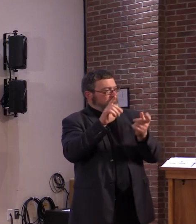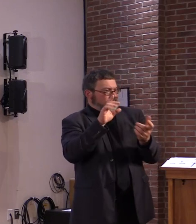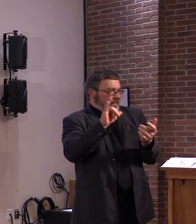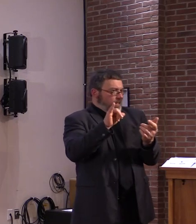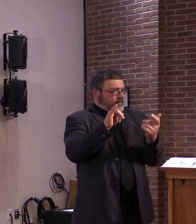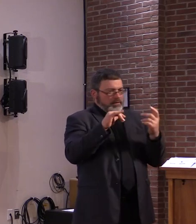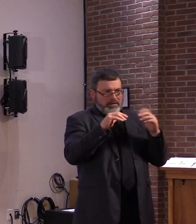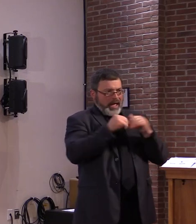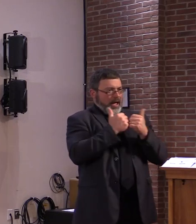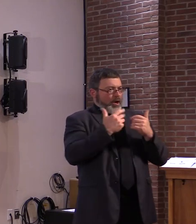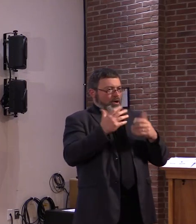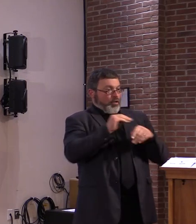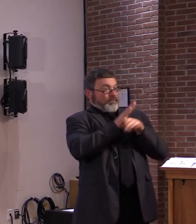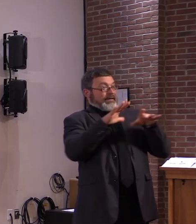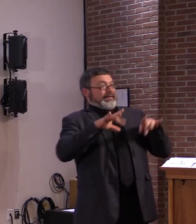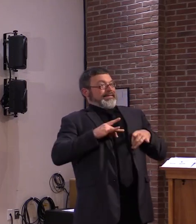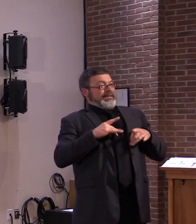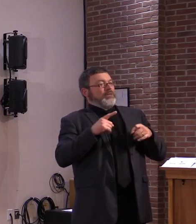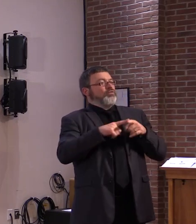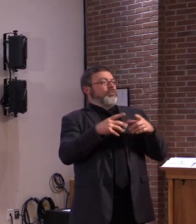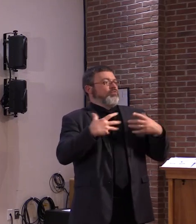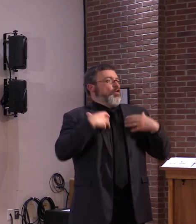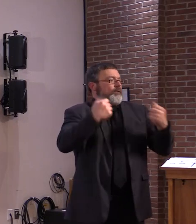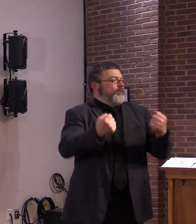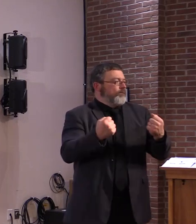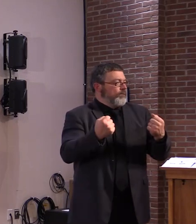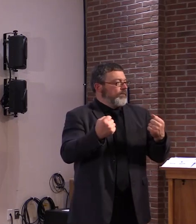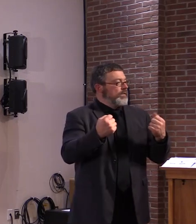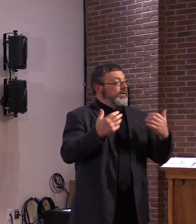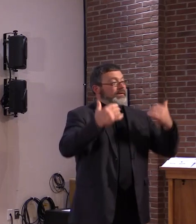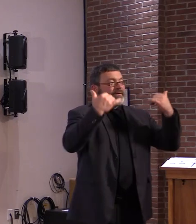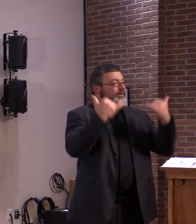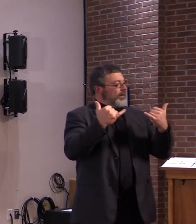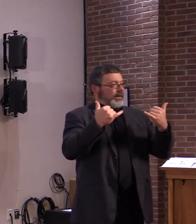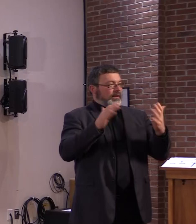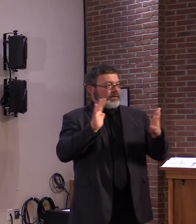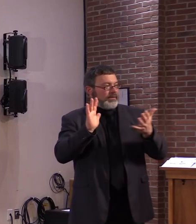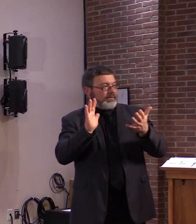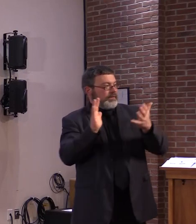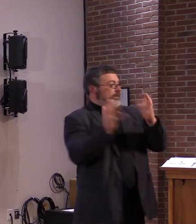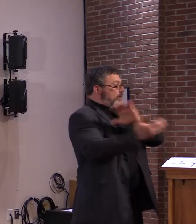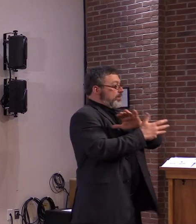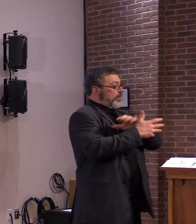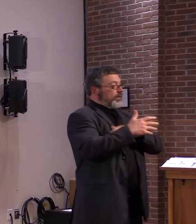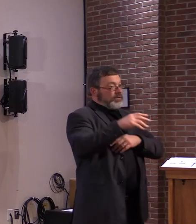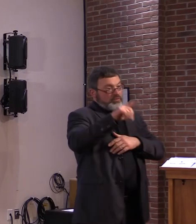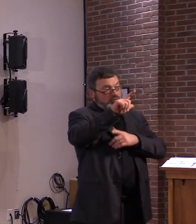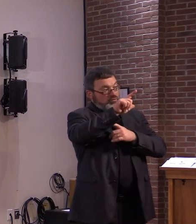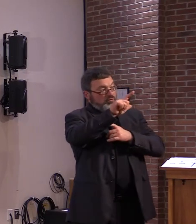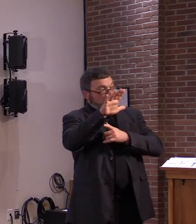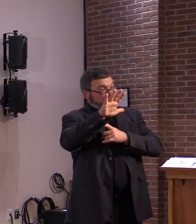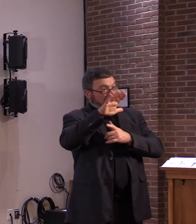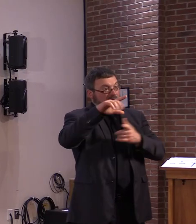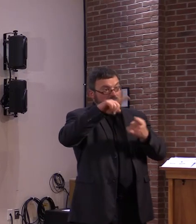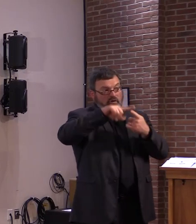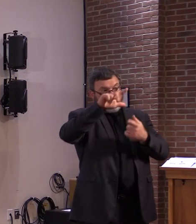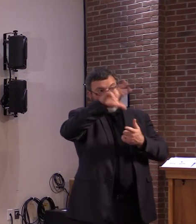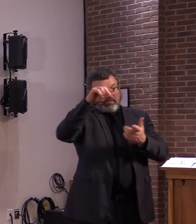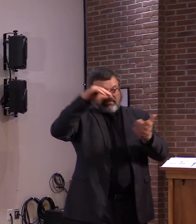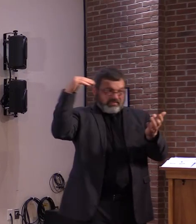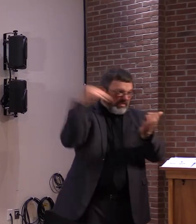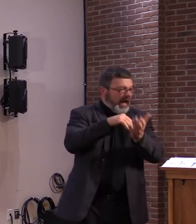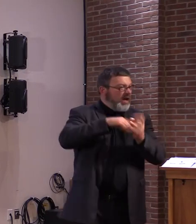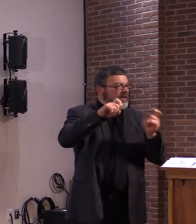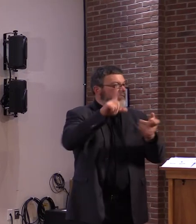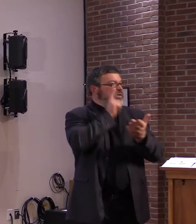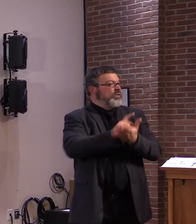testing capacity, where we now, you know, anywhere from 25 to 30,000 tests a week. And as